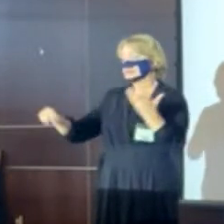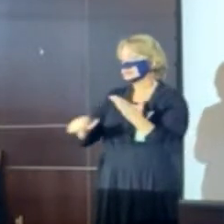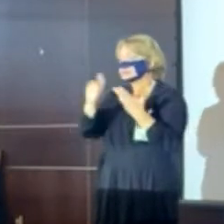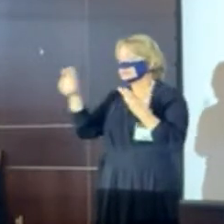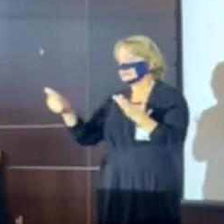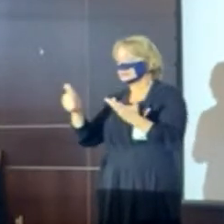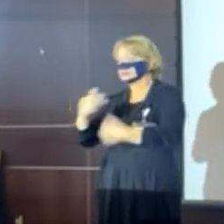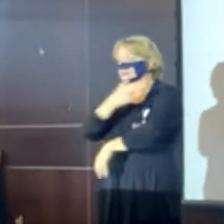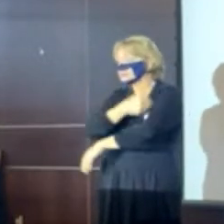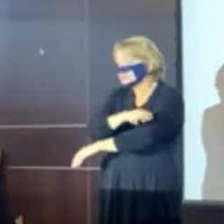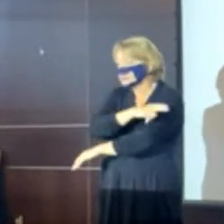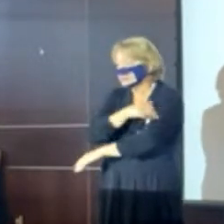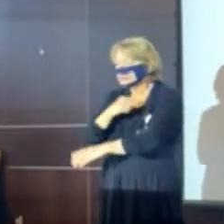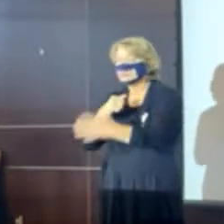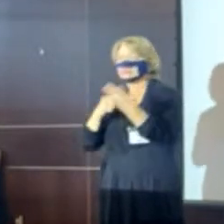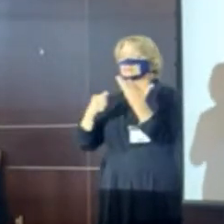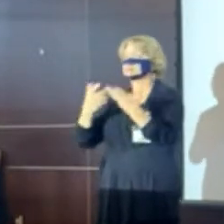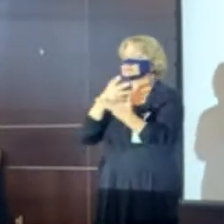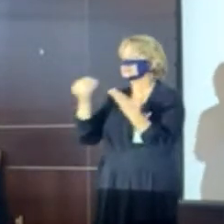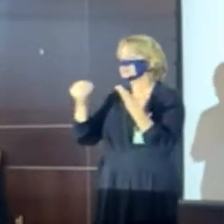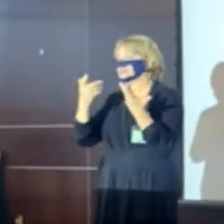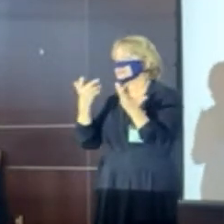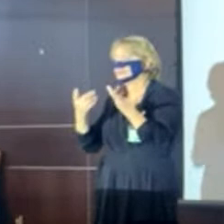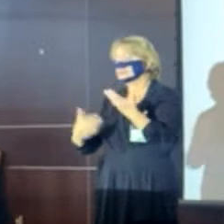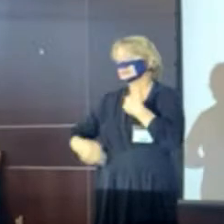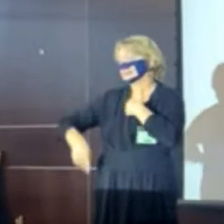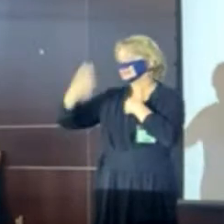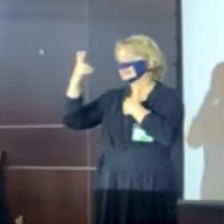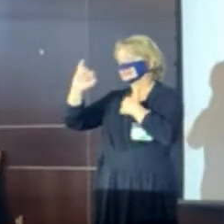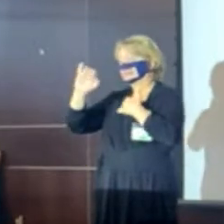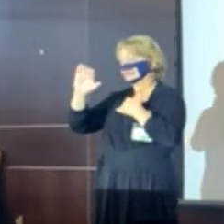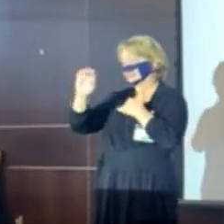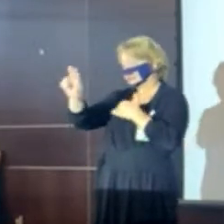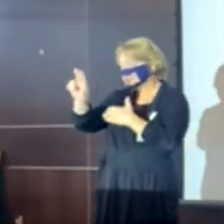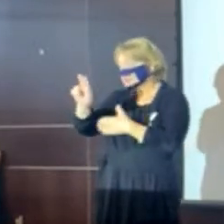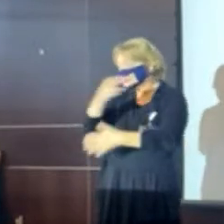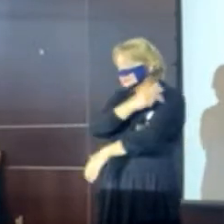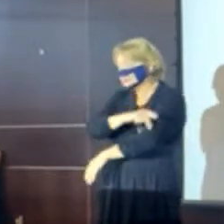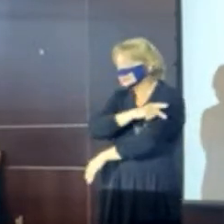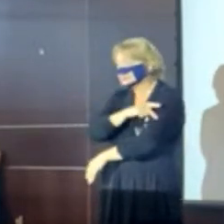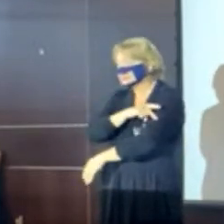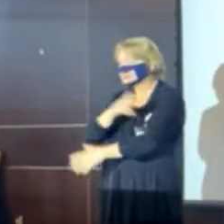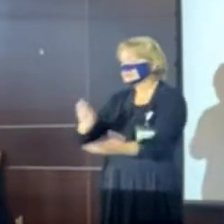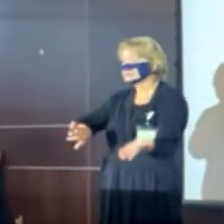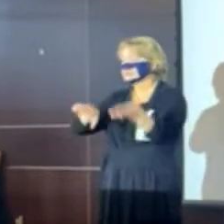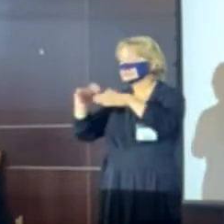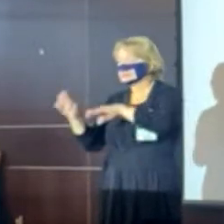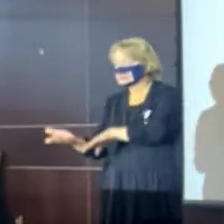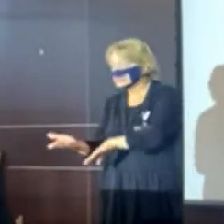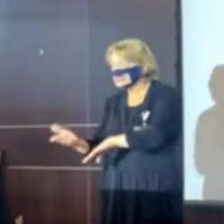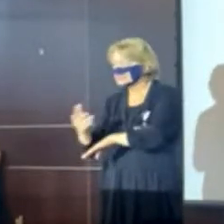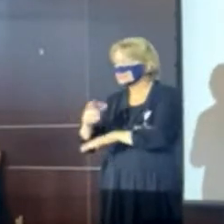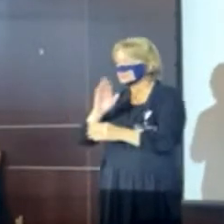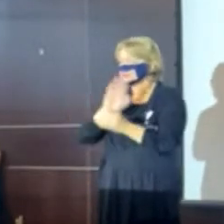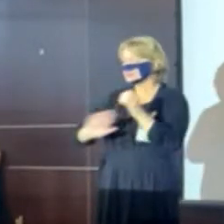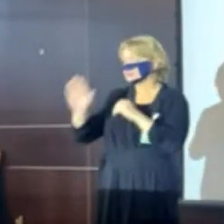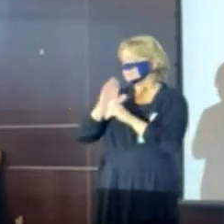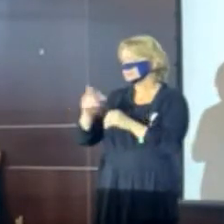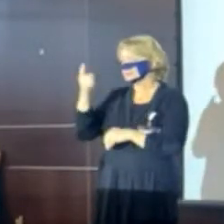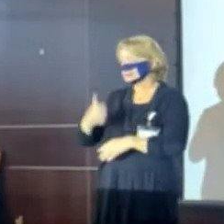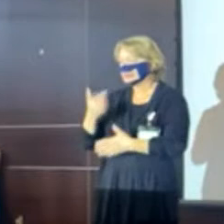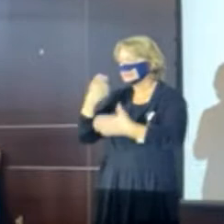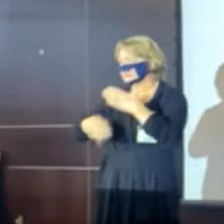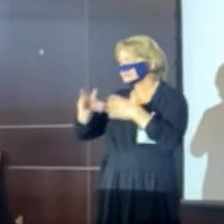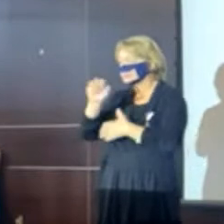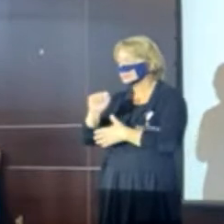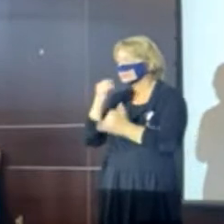were in the winter, and we're at higher ICU patients, the deaths are about half of what it was last time.